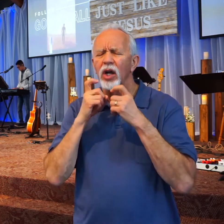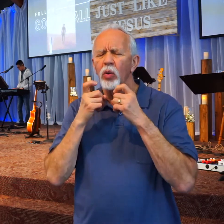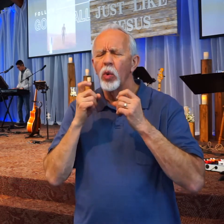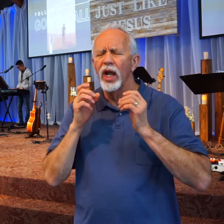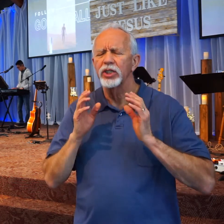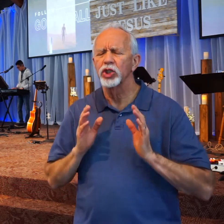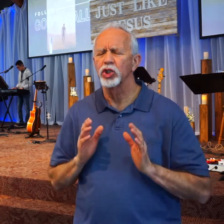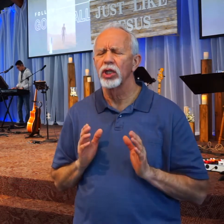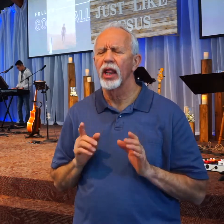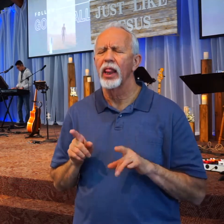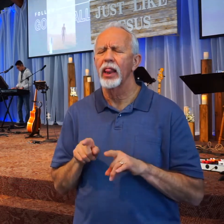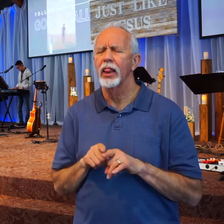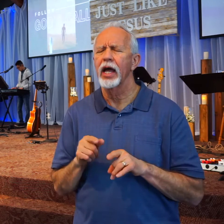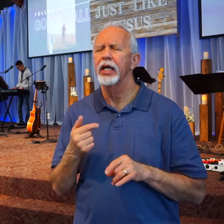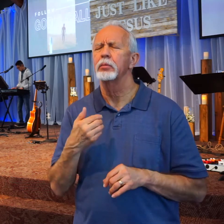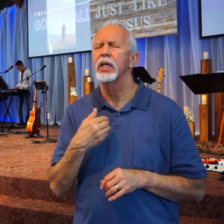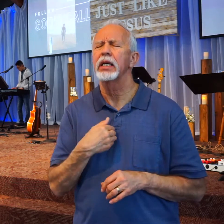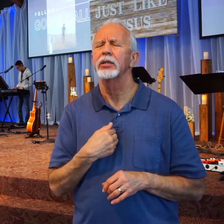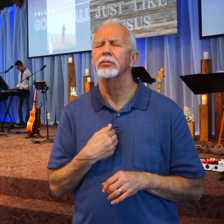wretch like me.